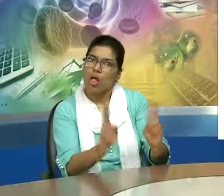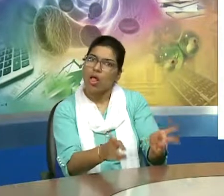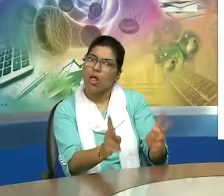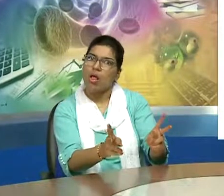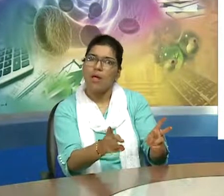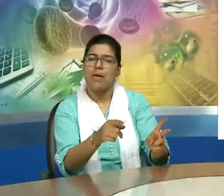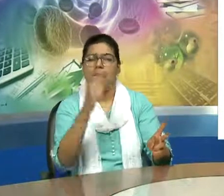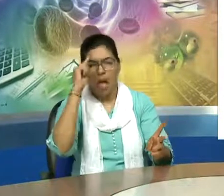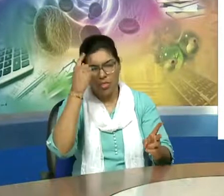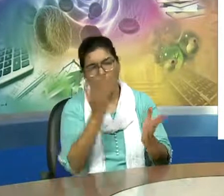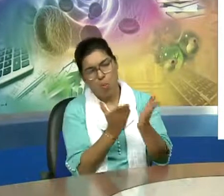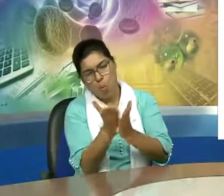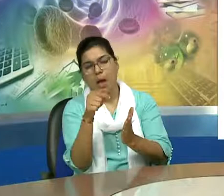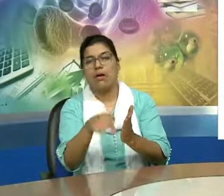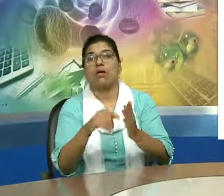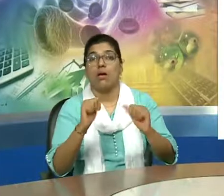was lost forever